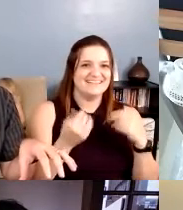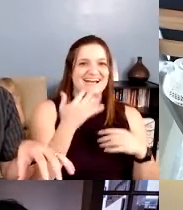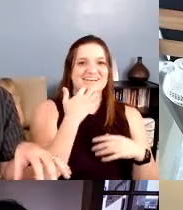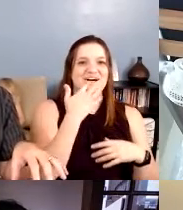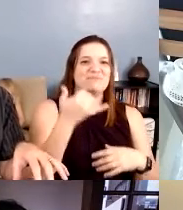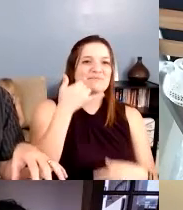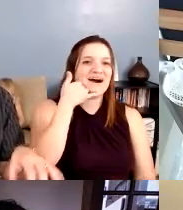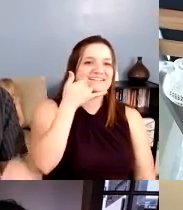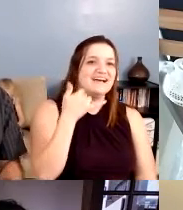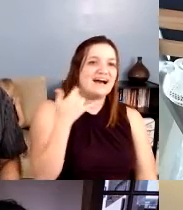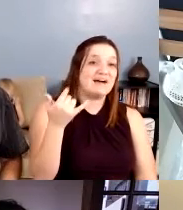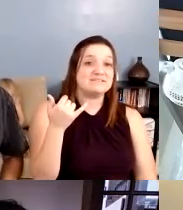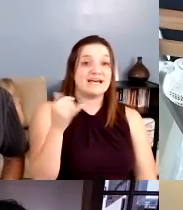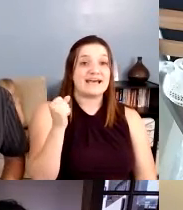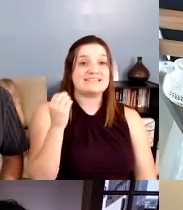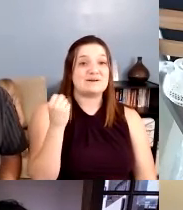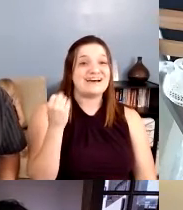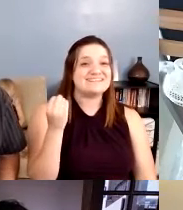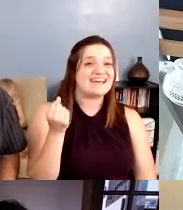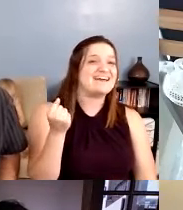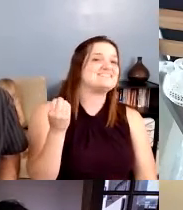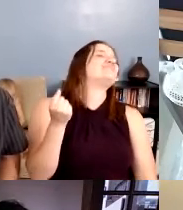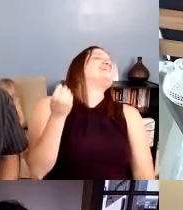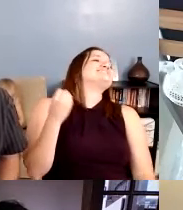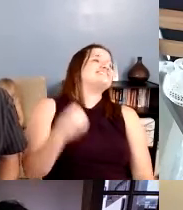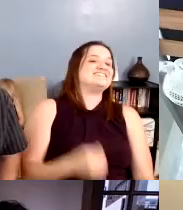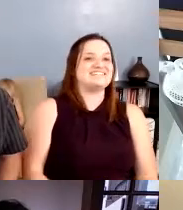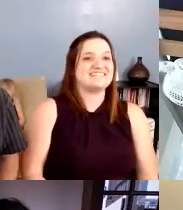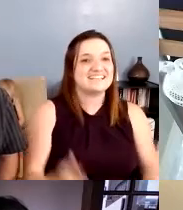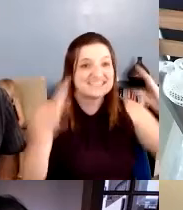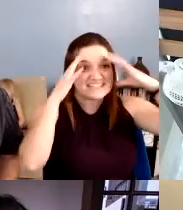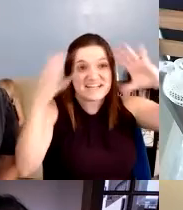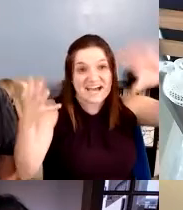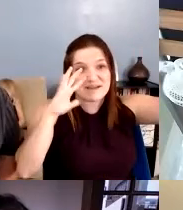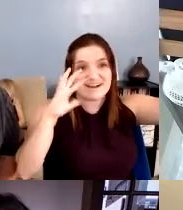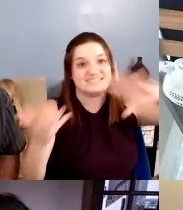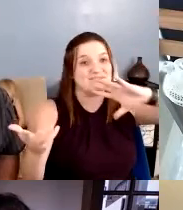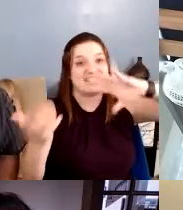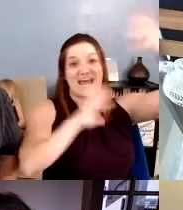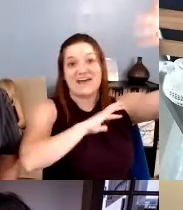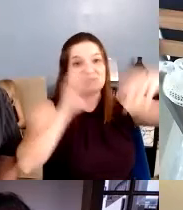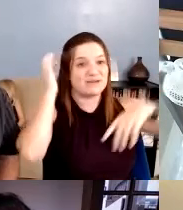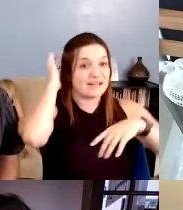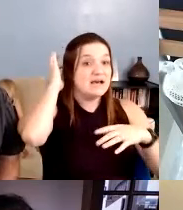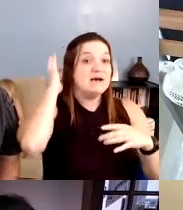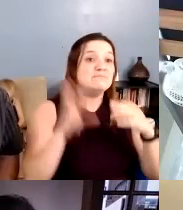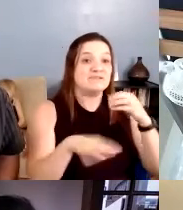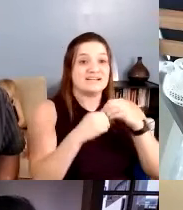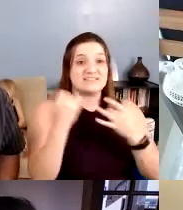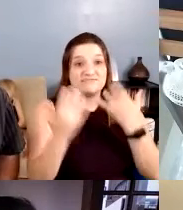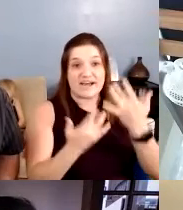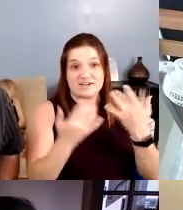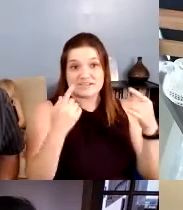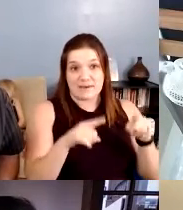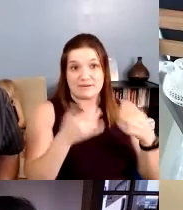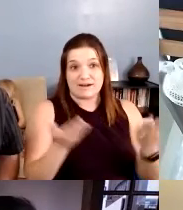down, and I then told like, my boss, I was like, SOS, SOS. And she's like, this is a nightmare. Because it was like everybody. Plus